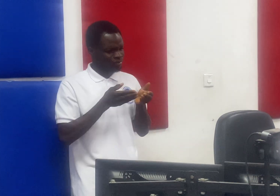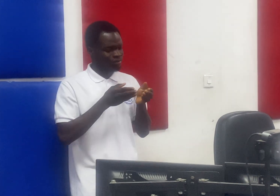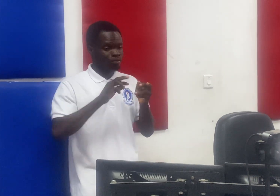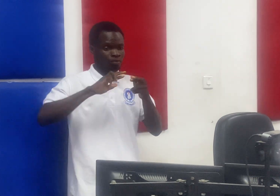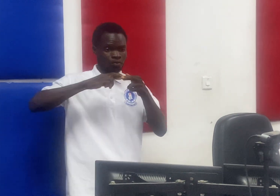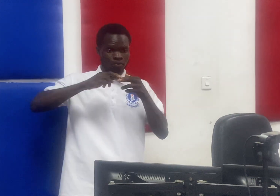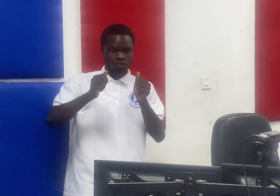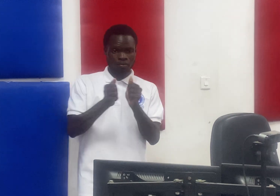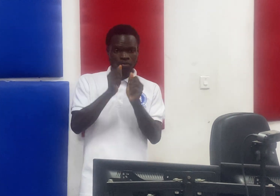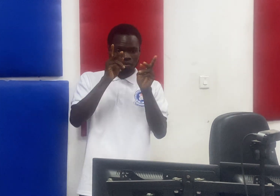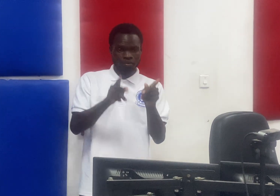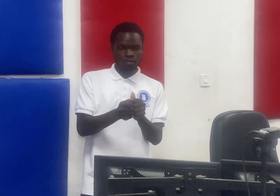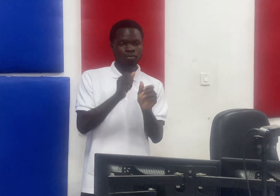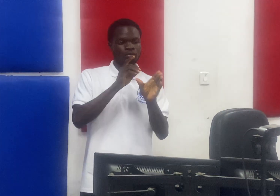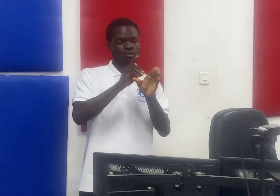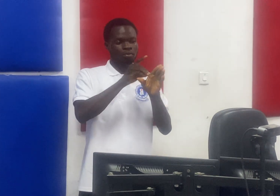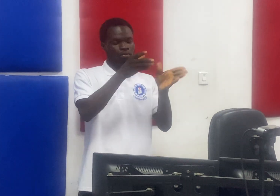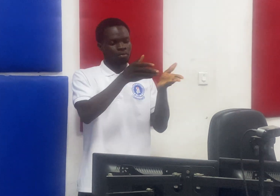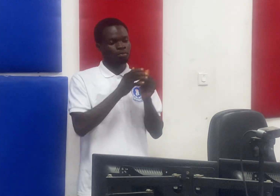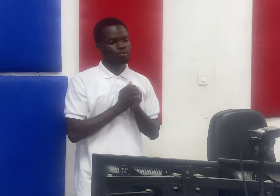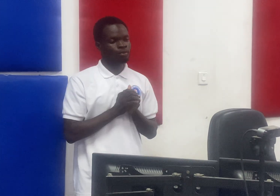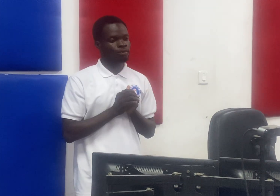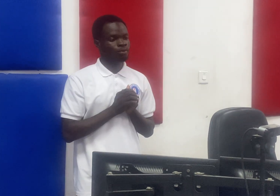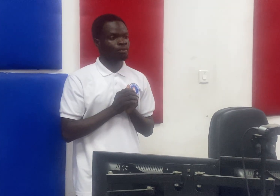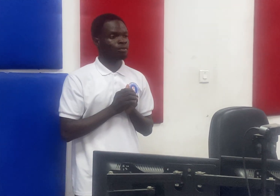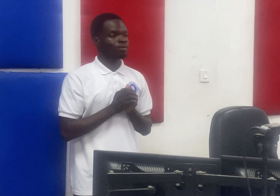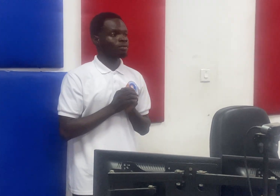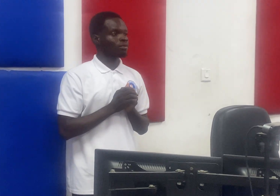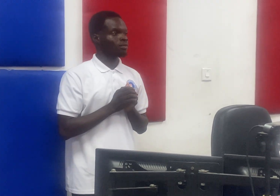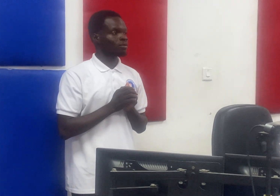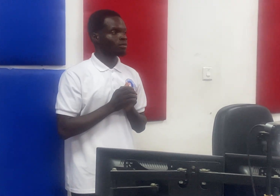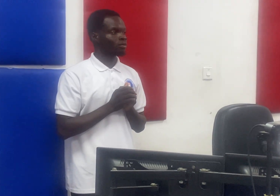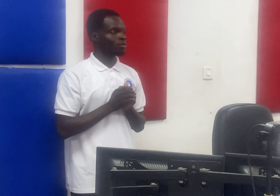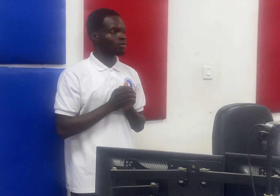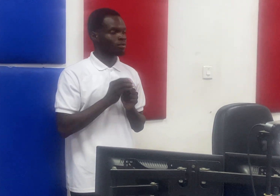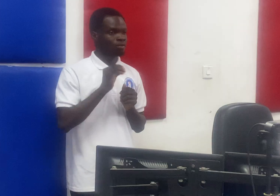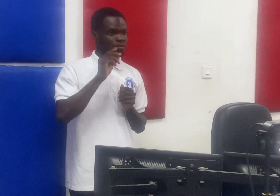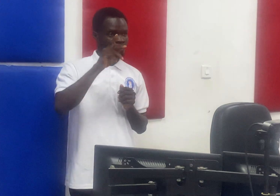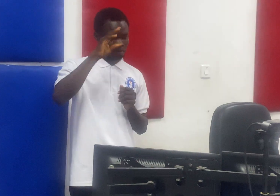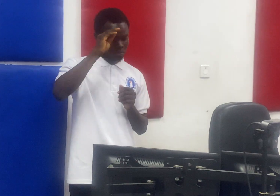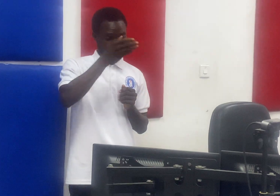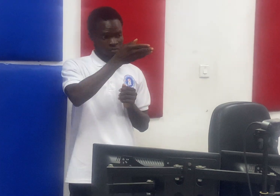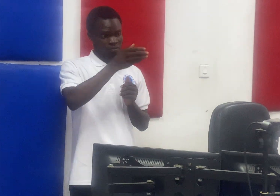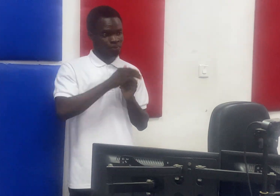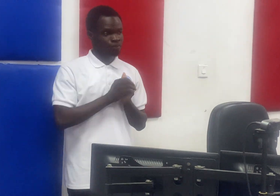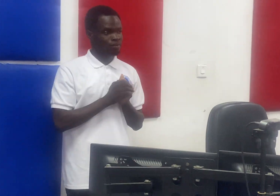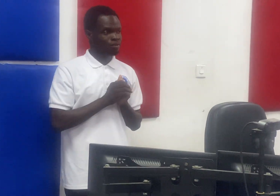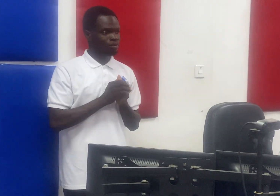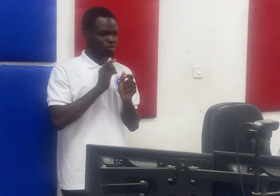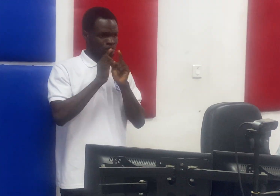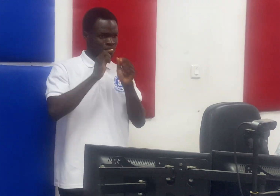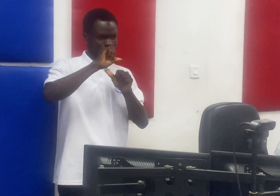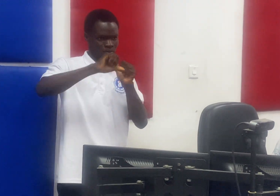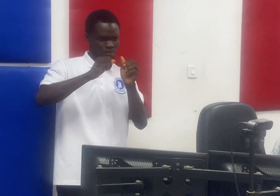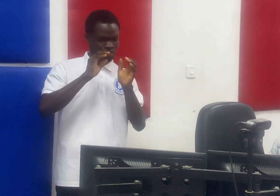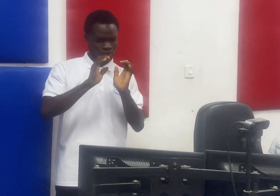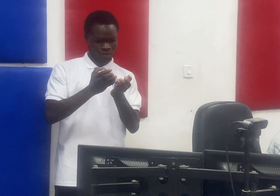with disability. Thank you. Very good. Mr. William. Okay, thank you very much. When we talk of communication,